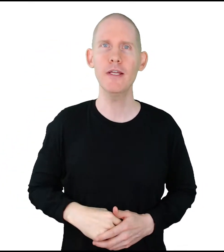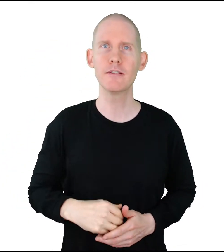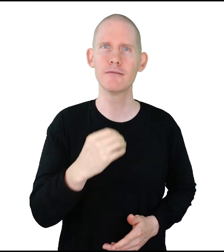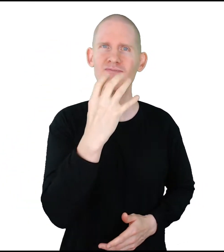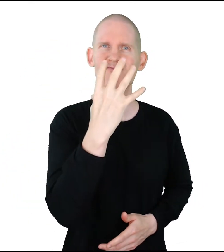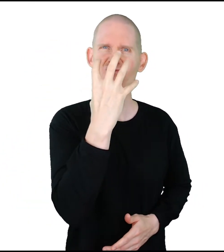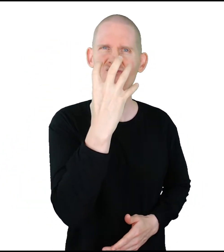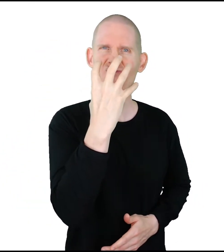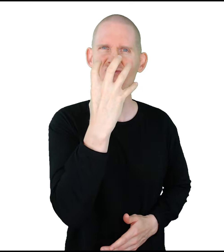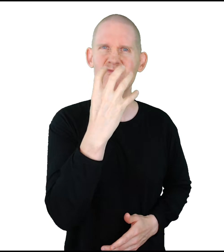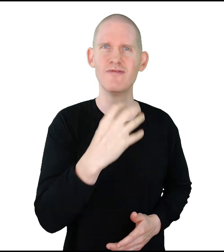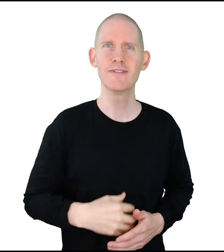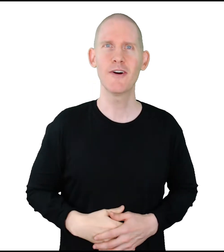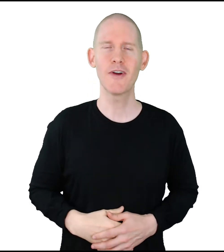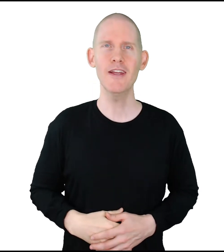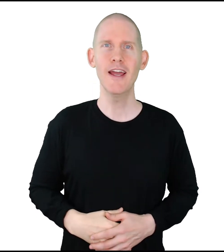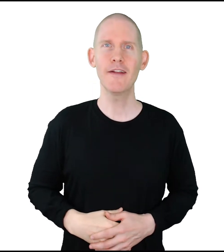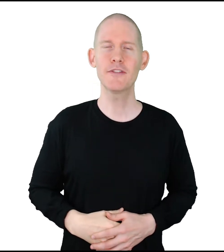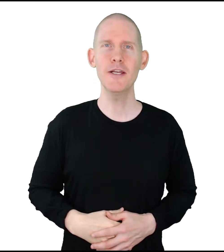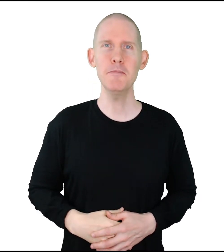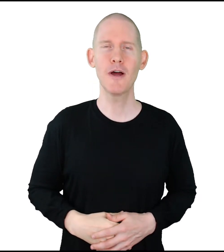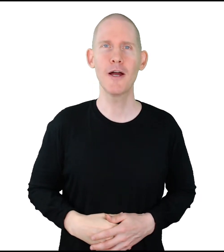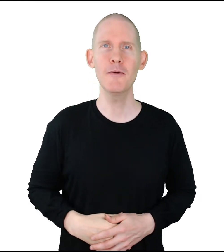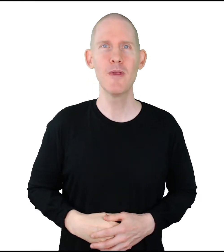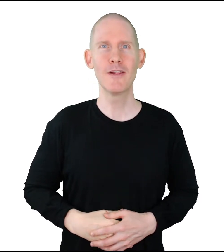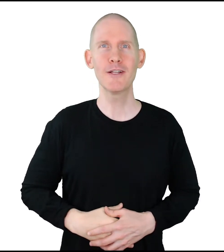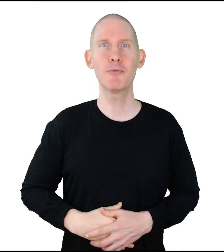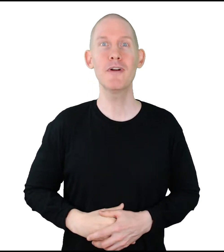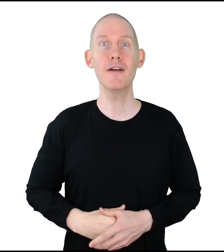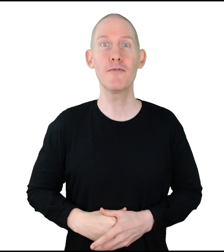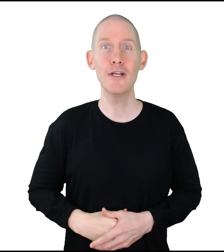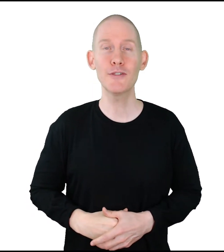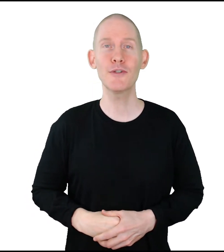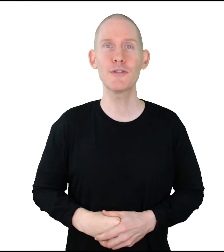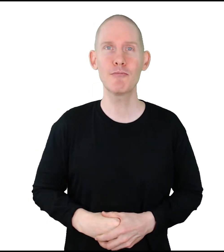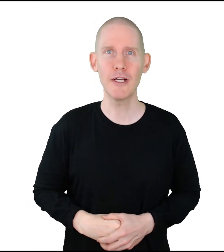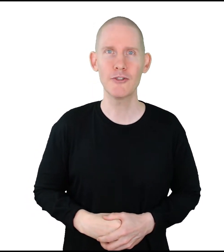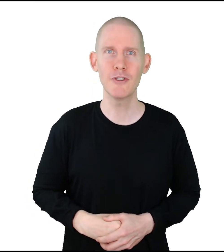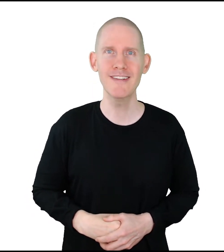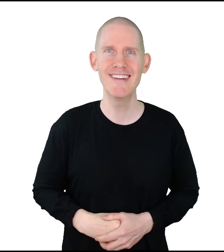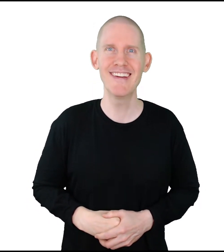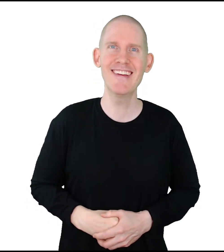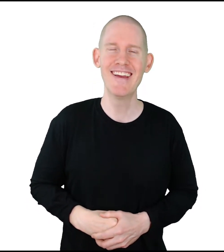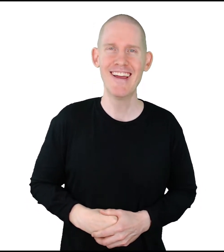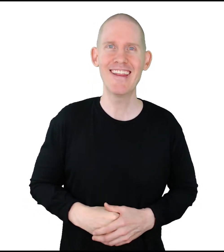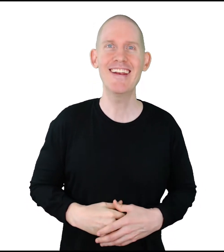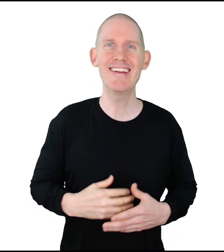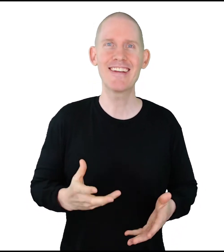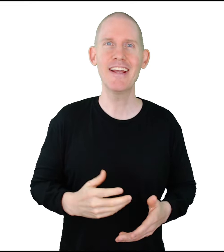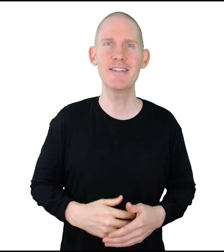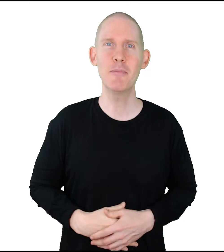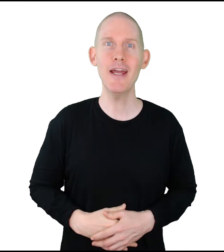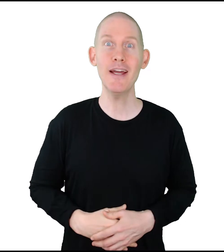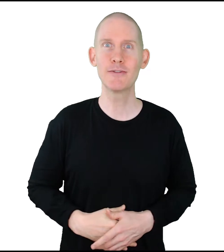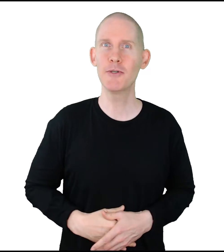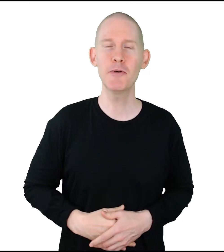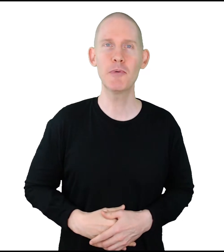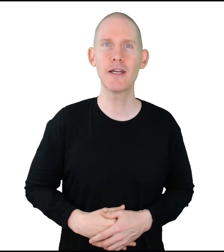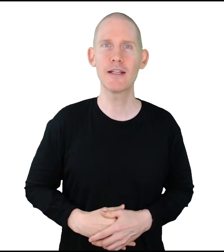face. Okay, at the same time, let's put on a facial expression that indicates mad. So you wouldn't be like